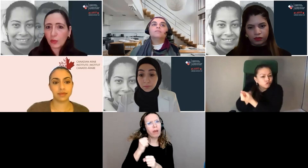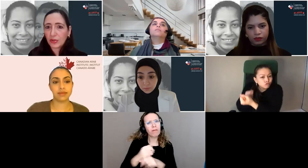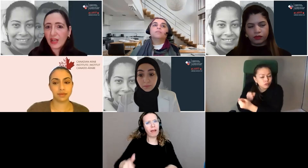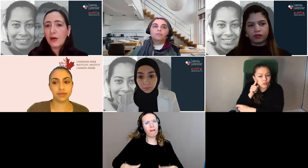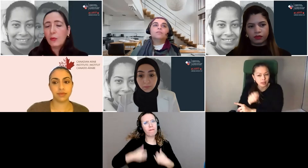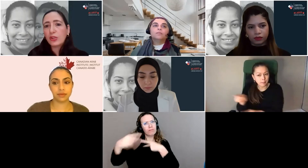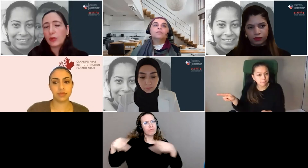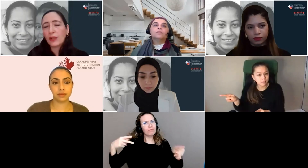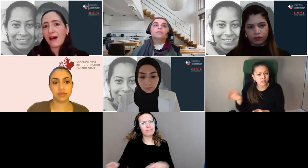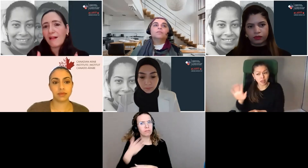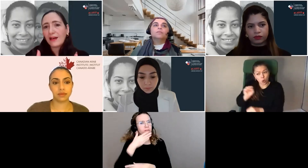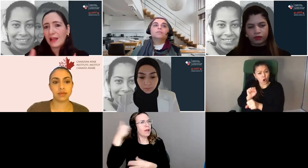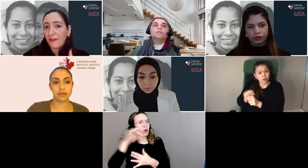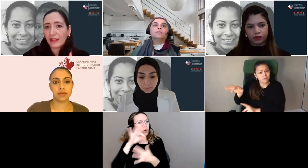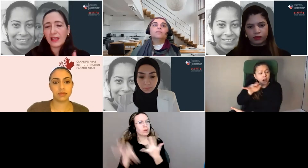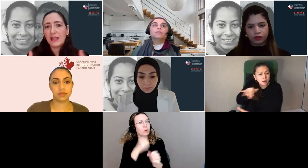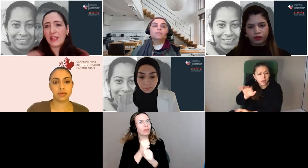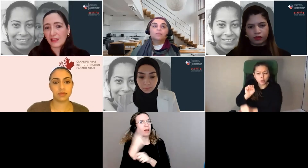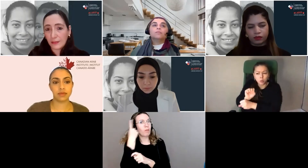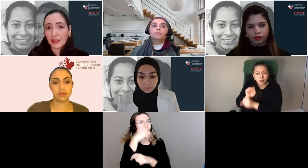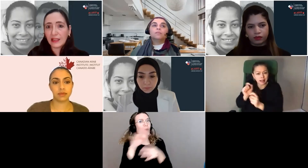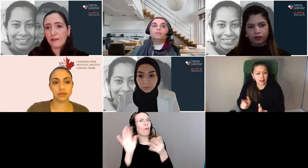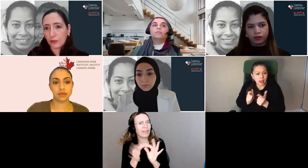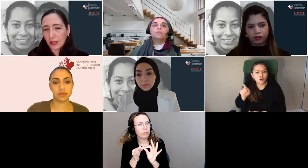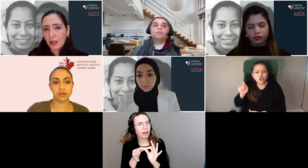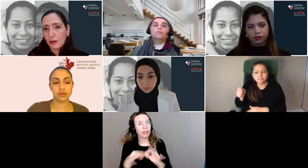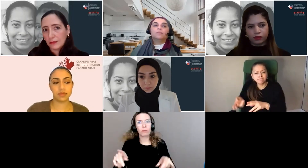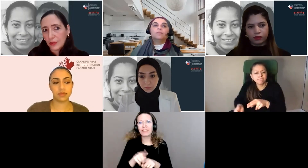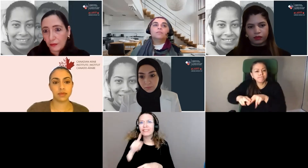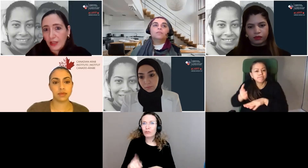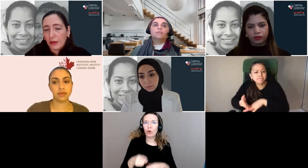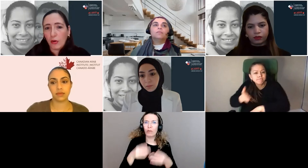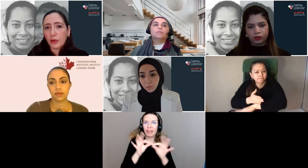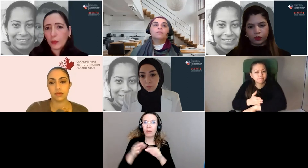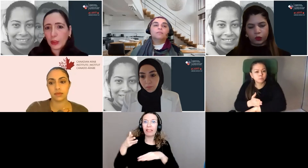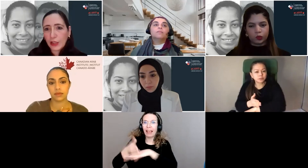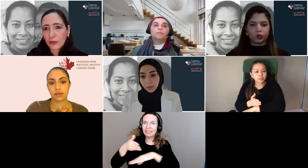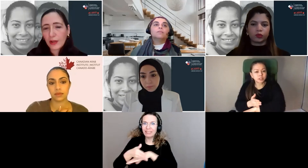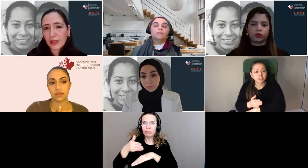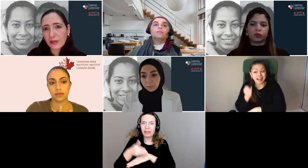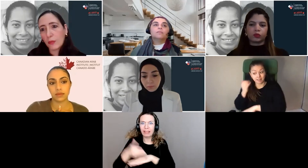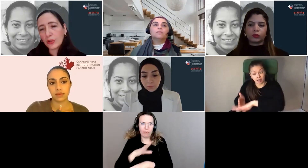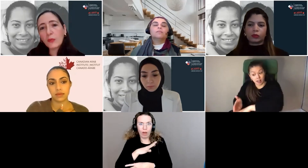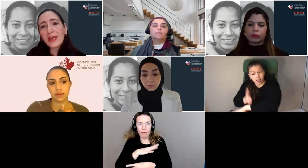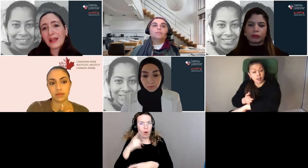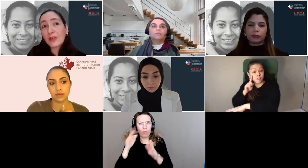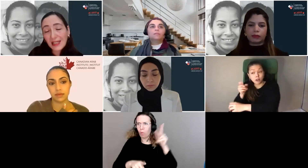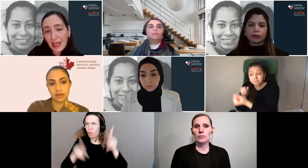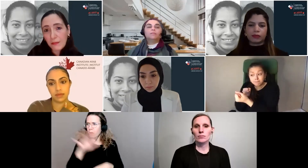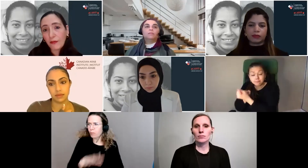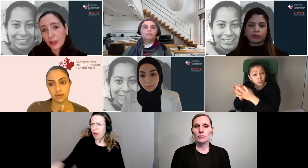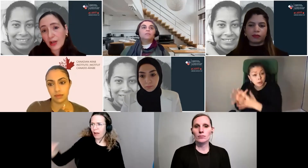for interpreters, which will have an effect in the accessibility for, for the overall population, right? Because the more that we